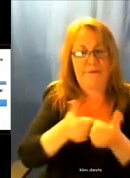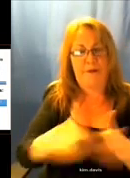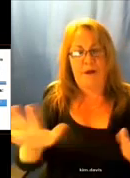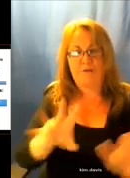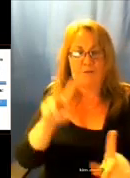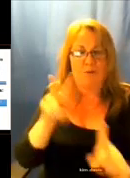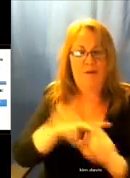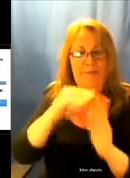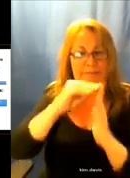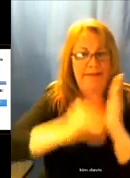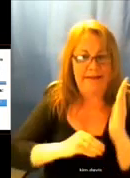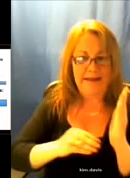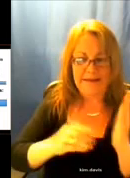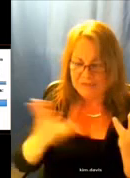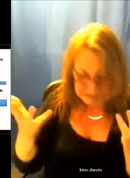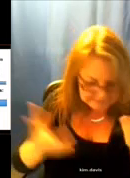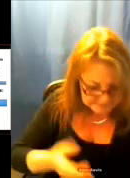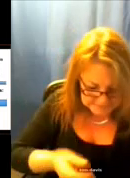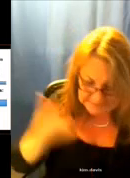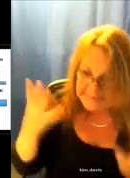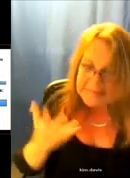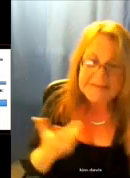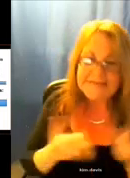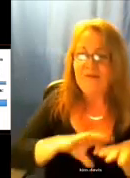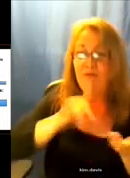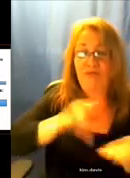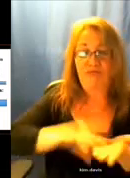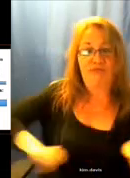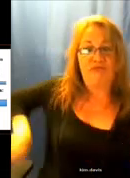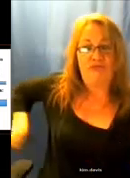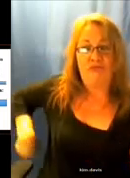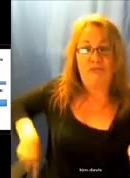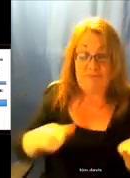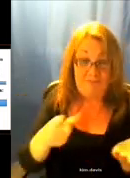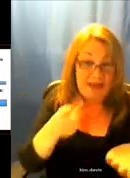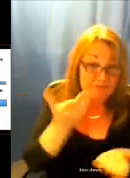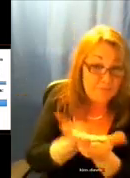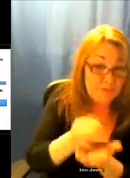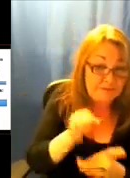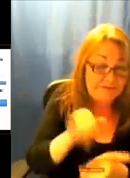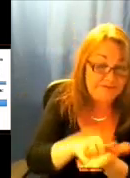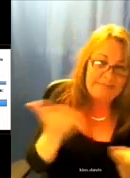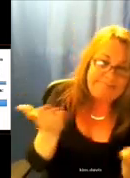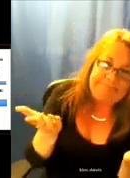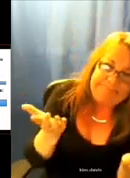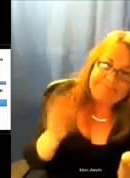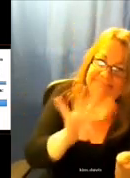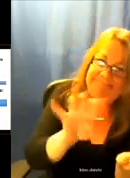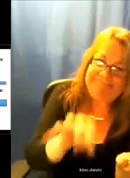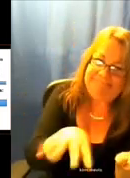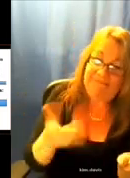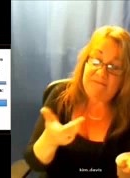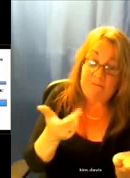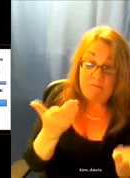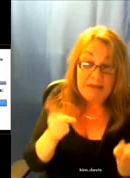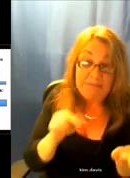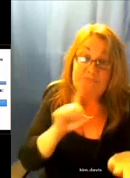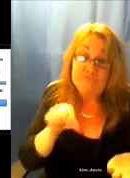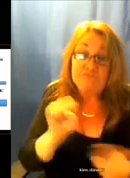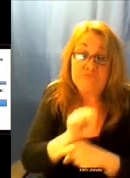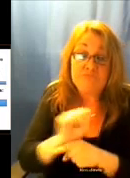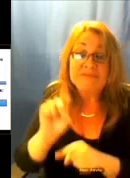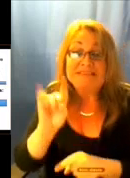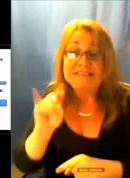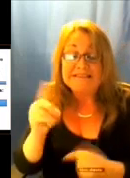They say, "Oh, we lost your application. Oh man, it's gone." Can you prove that they